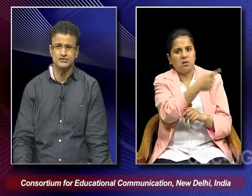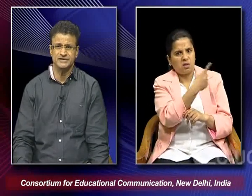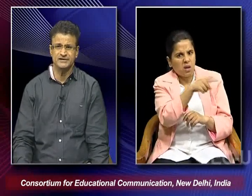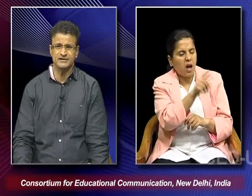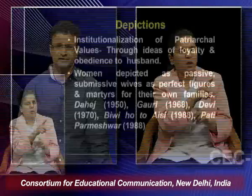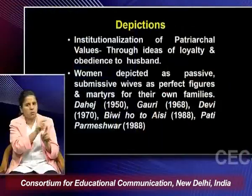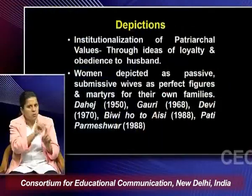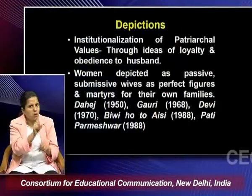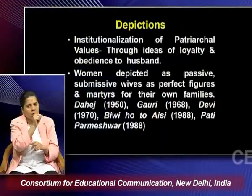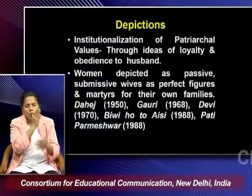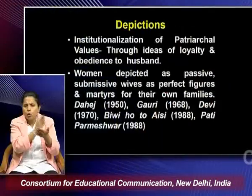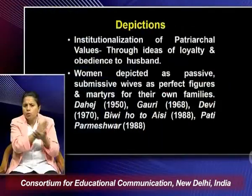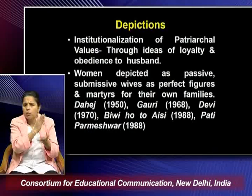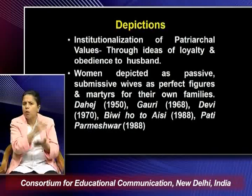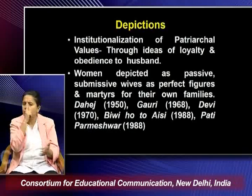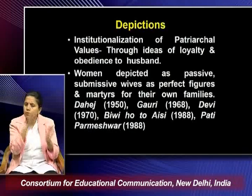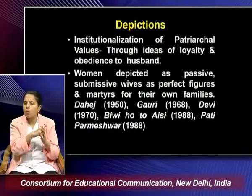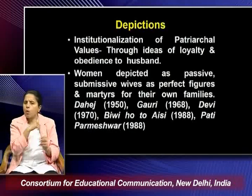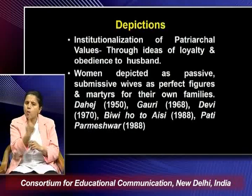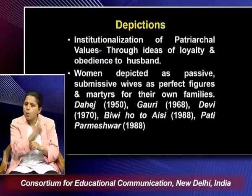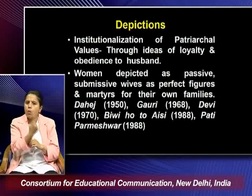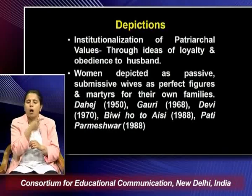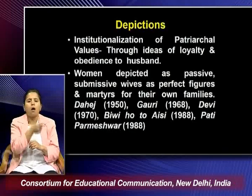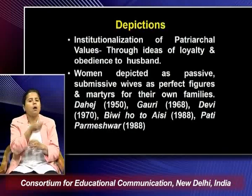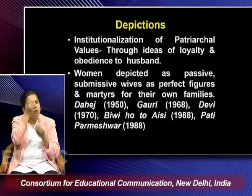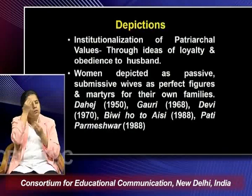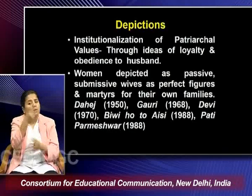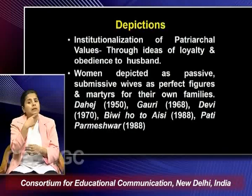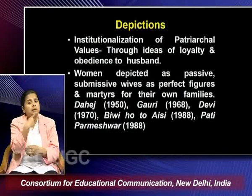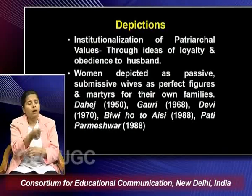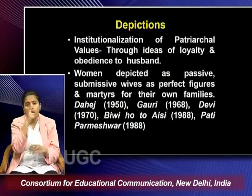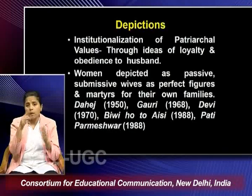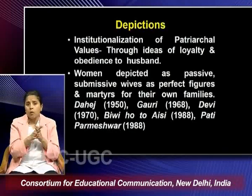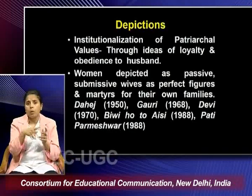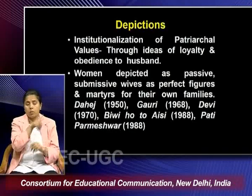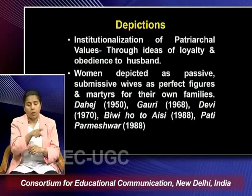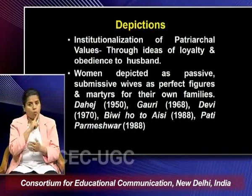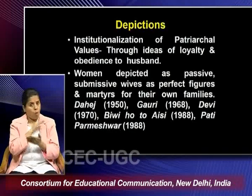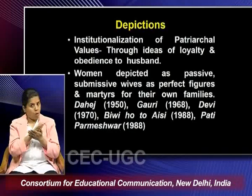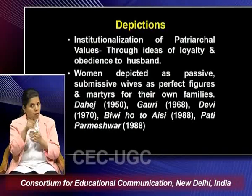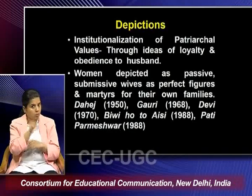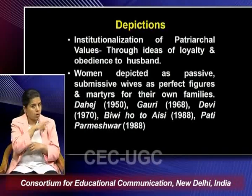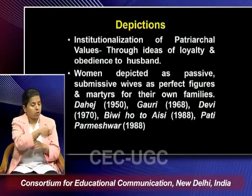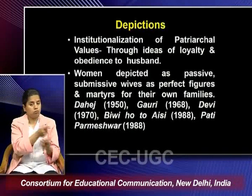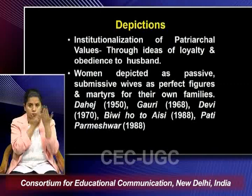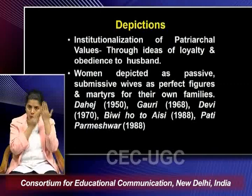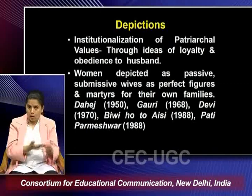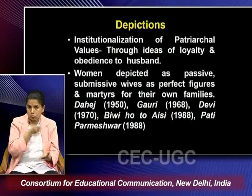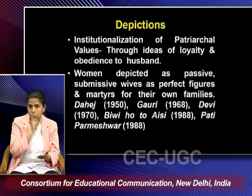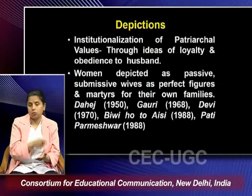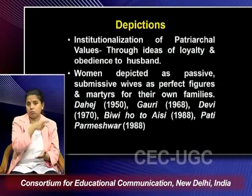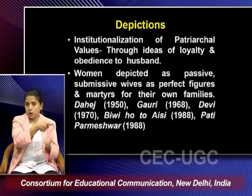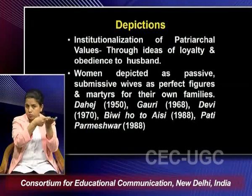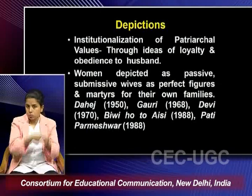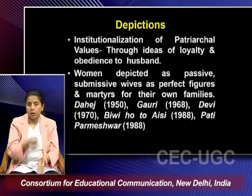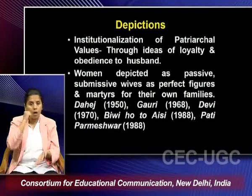the society, they also try to convey that women, they have to be loyal and they have to be obedient towards their